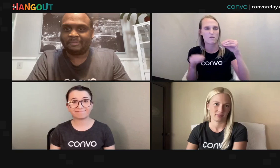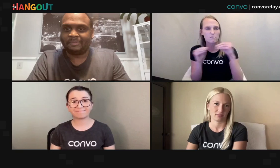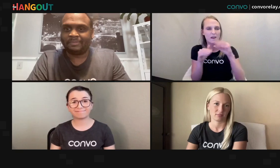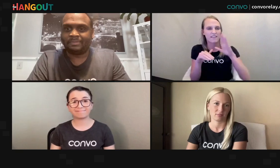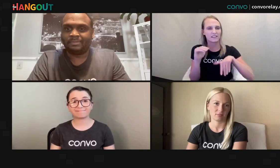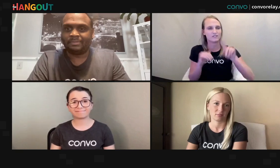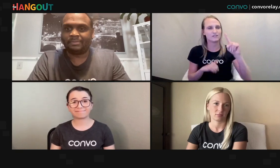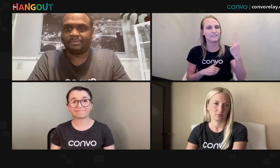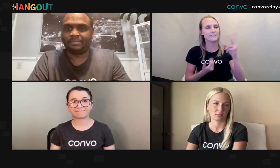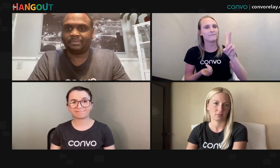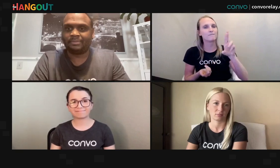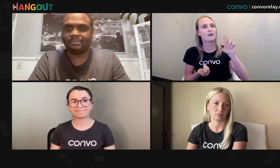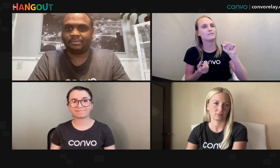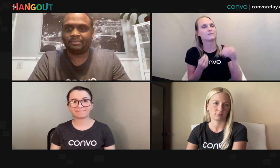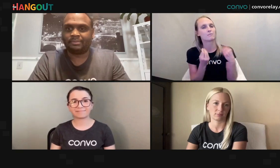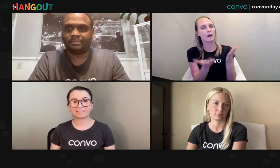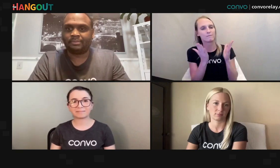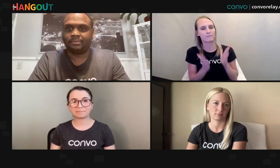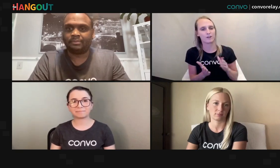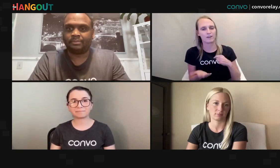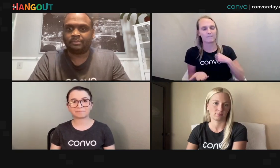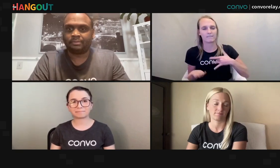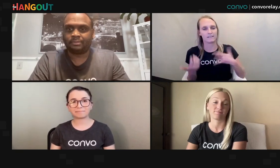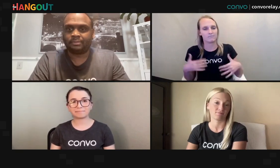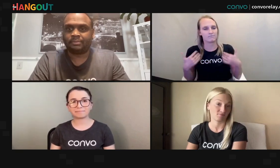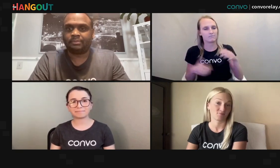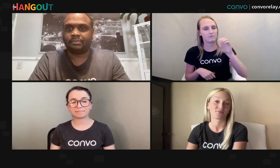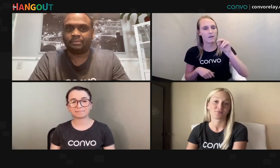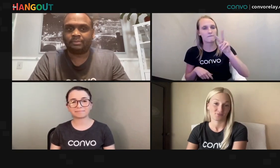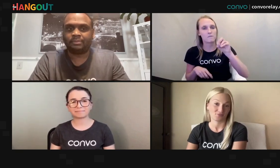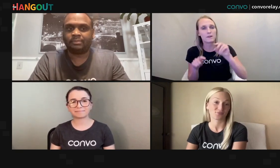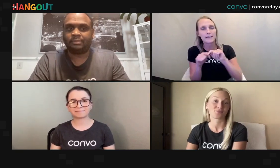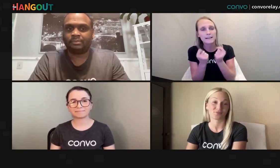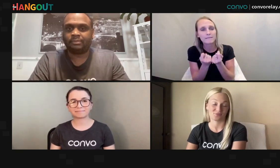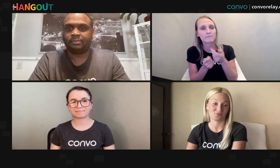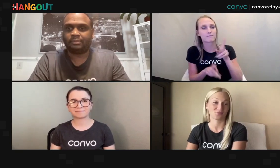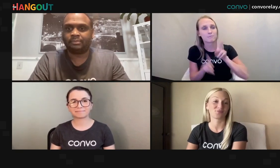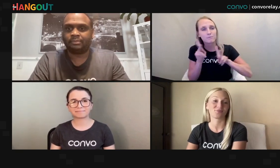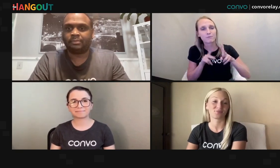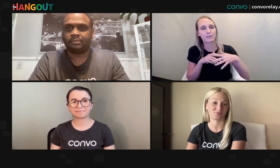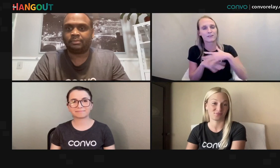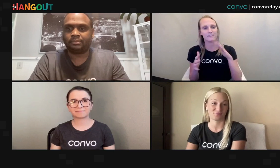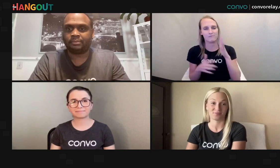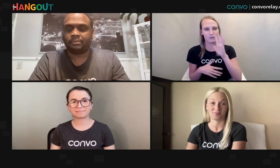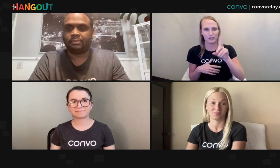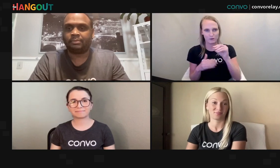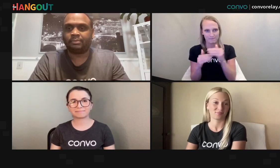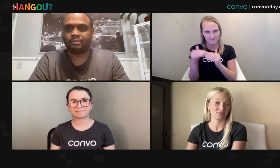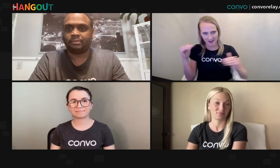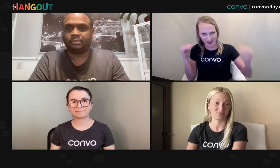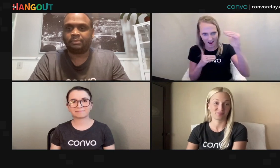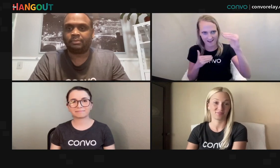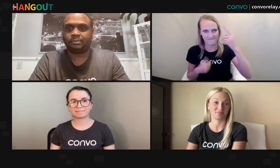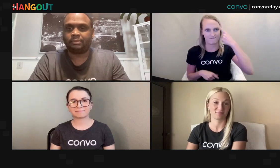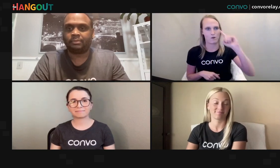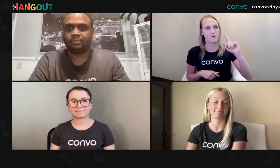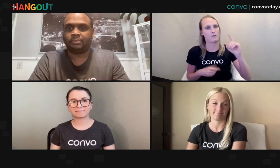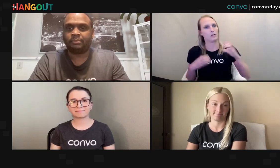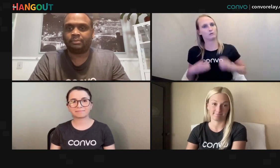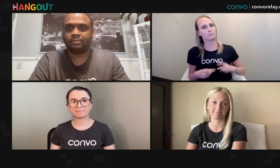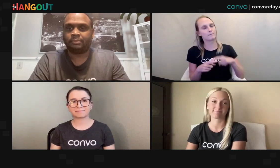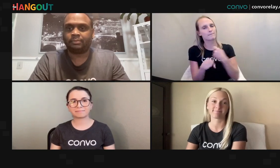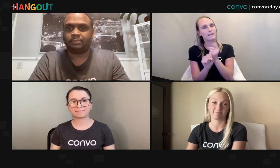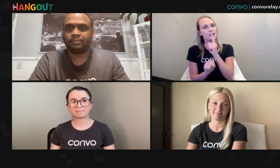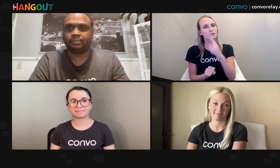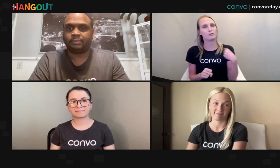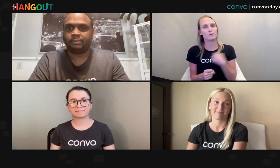Well, I would say that Convo is more than just a VRS provider. I feel that Convo, the team, the people, we